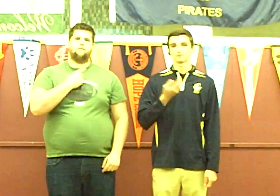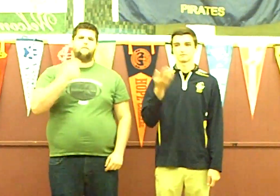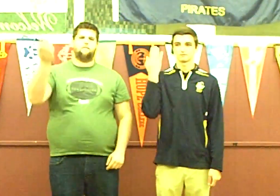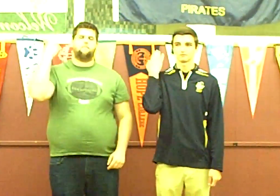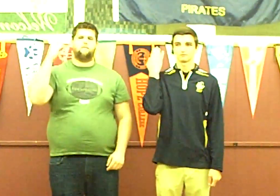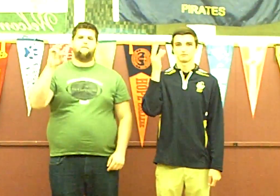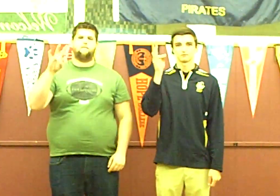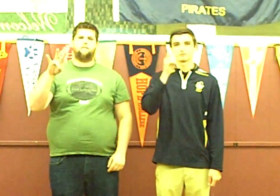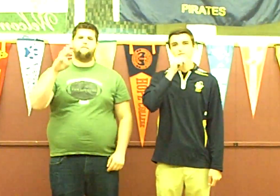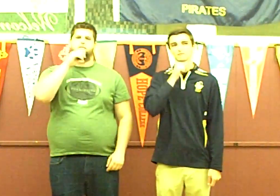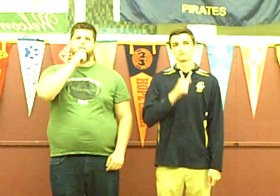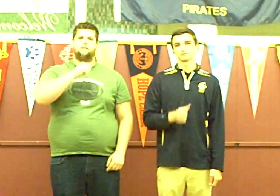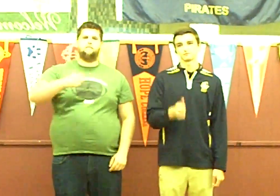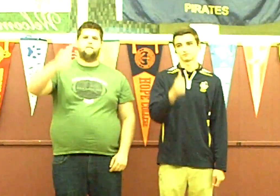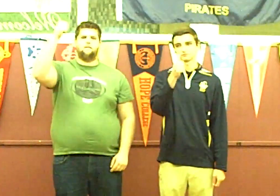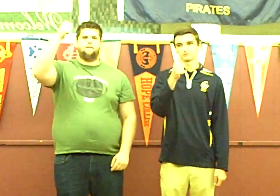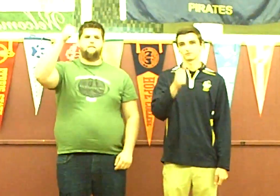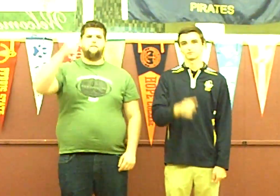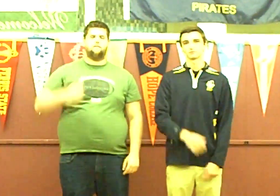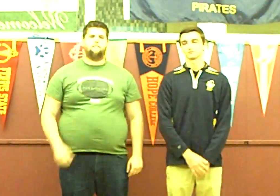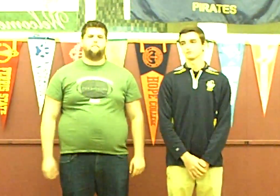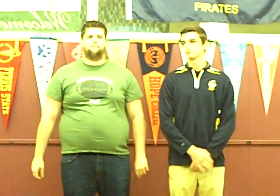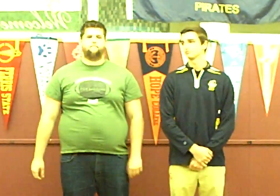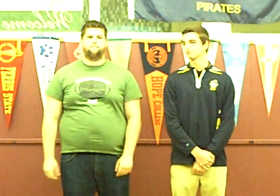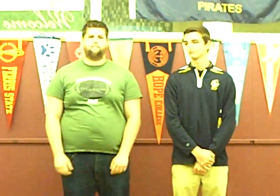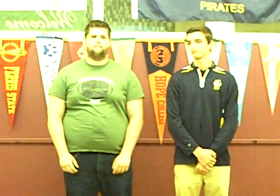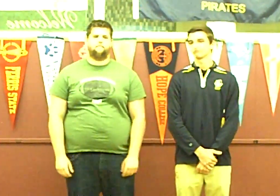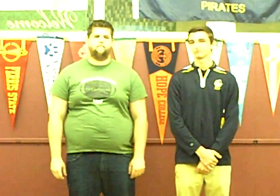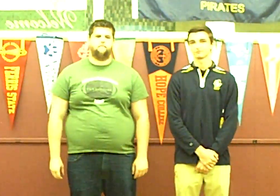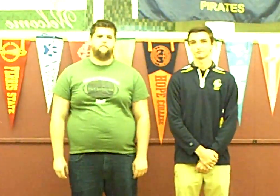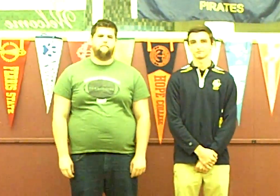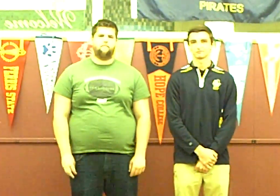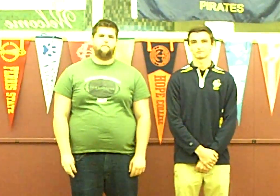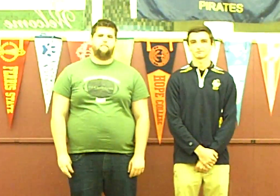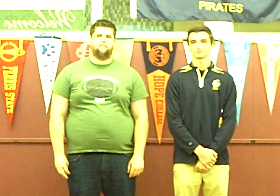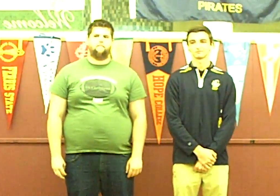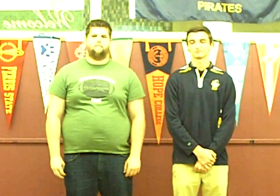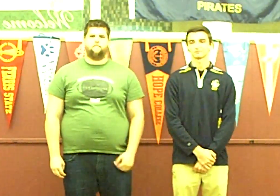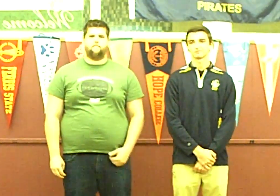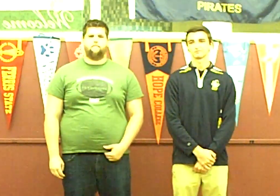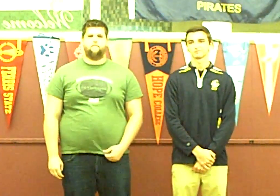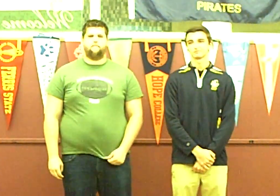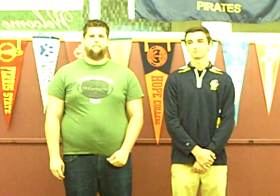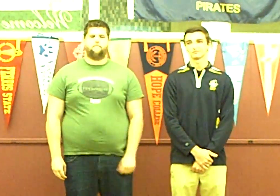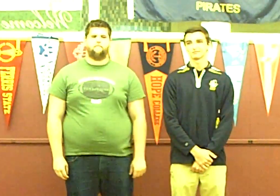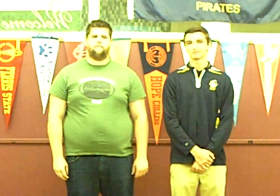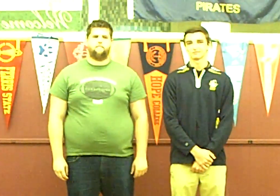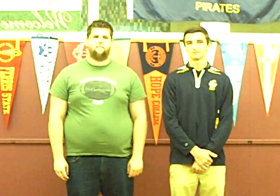Once I was seven years old, it